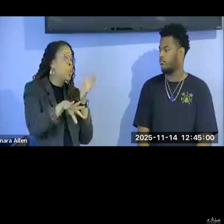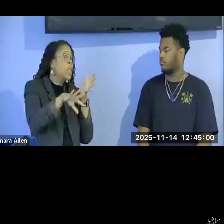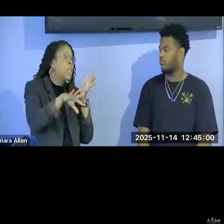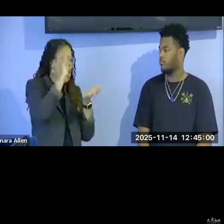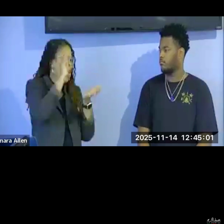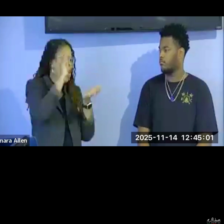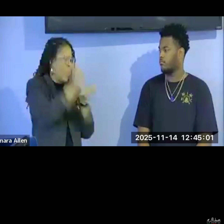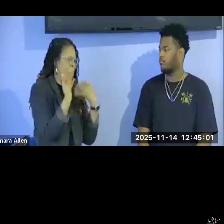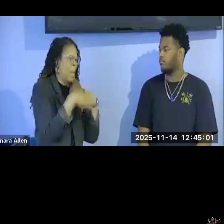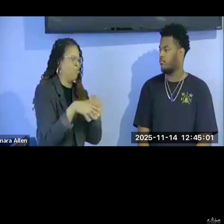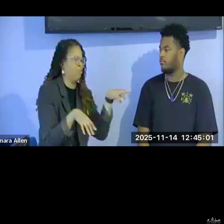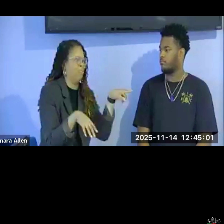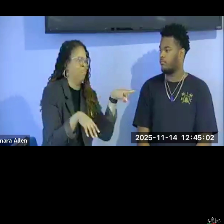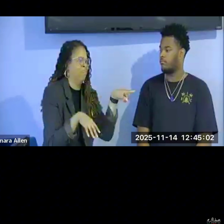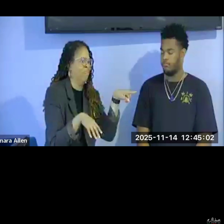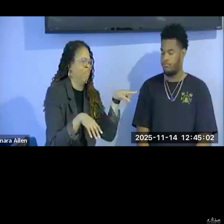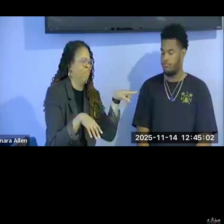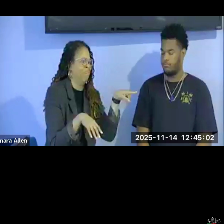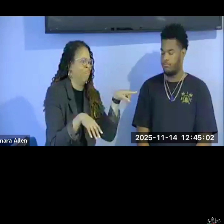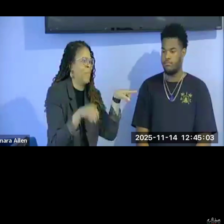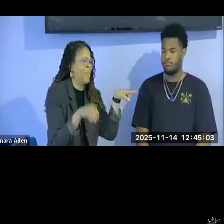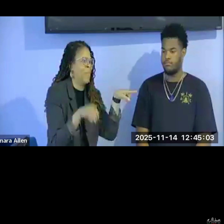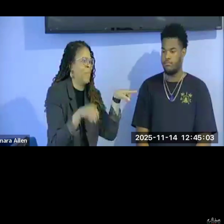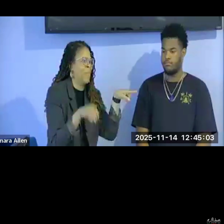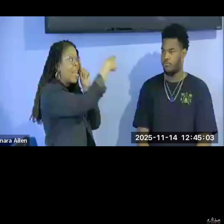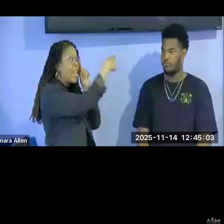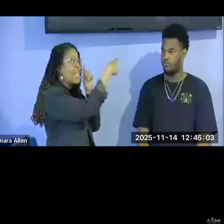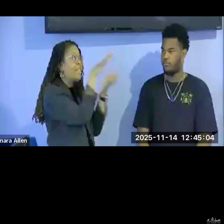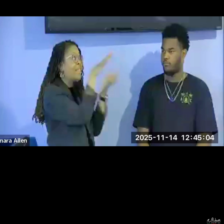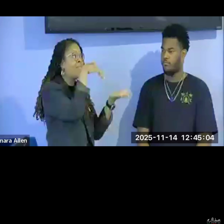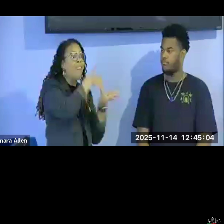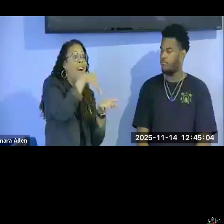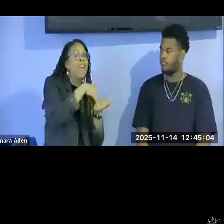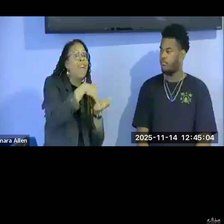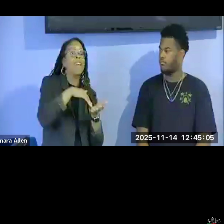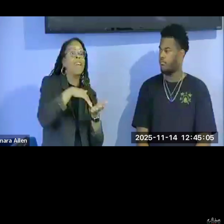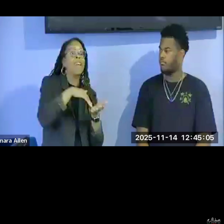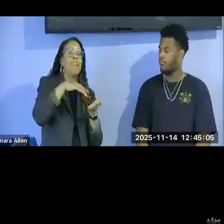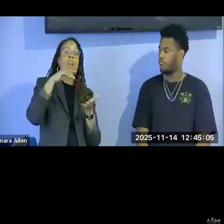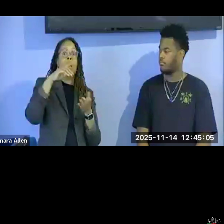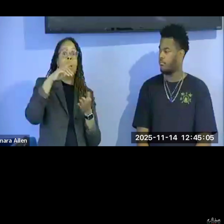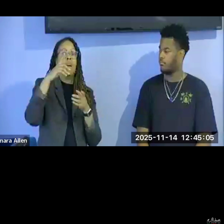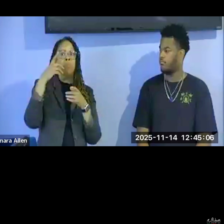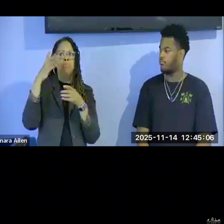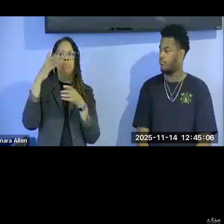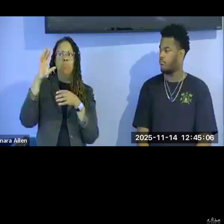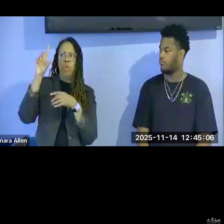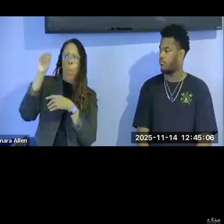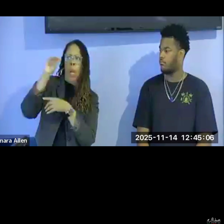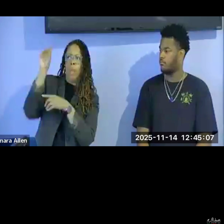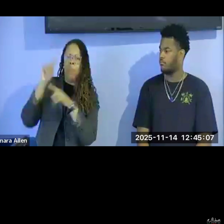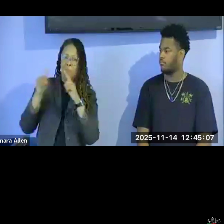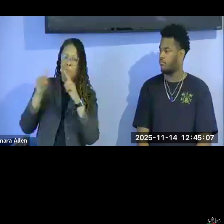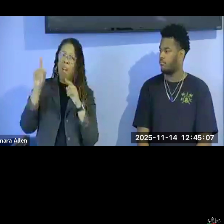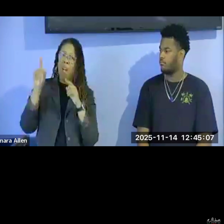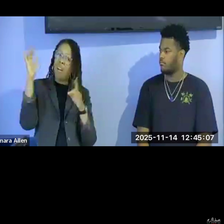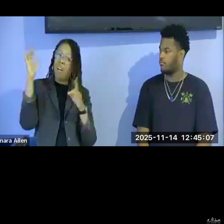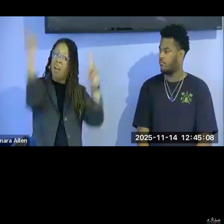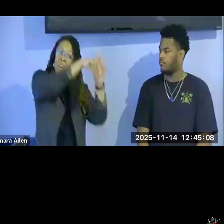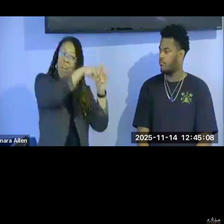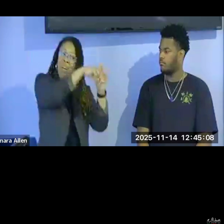Now, 80% of deaf students did graduate from a mainstream program. And so this